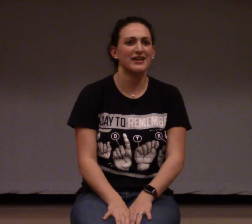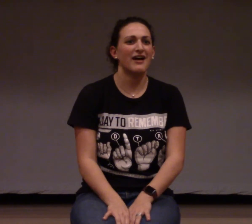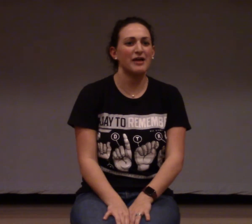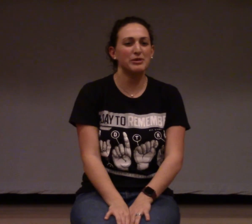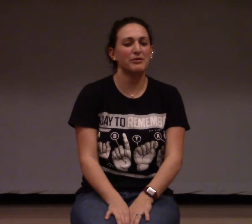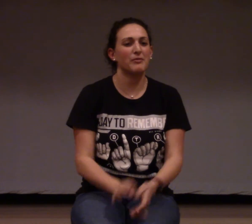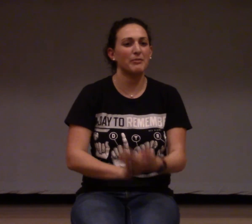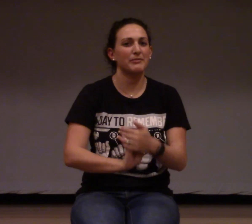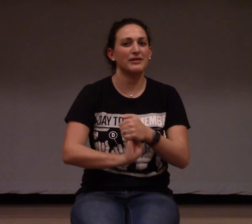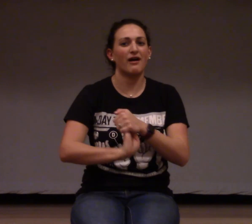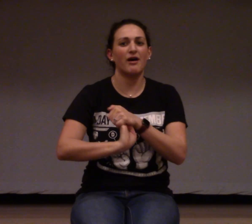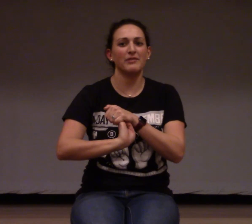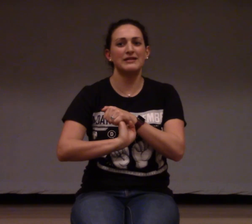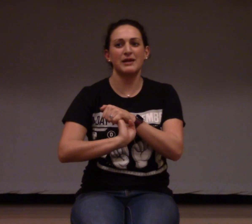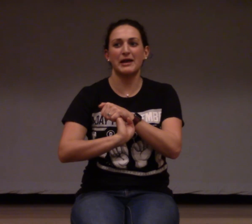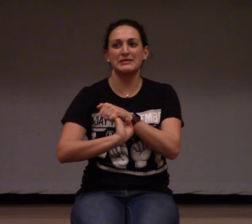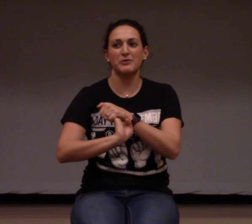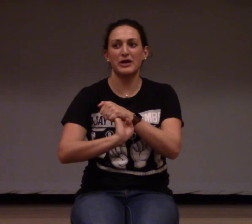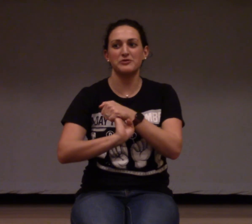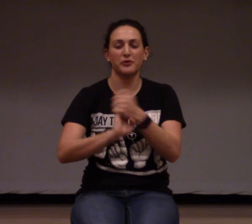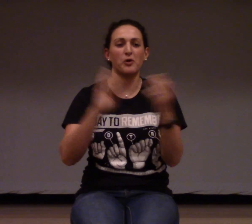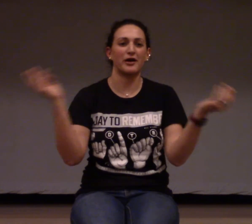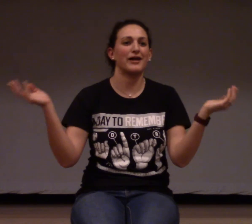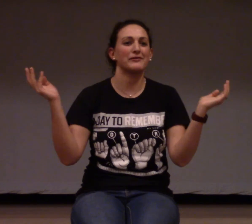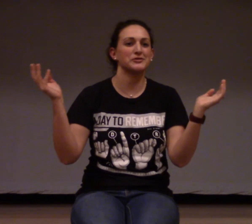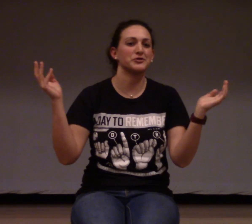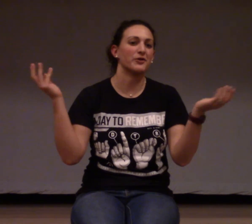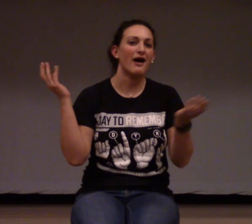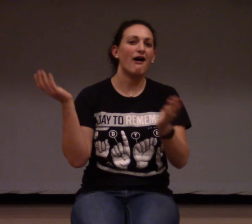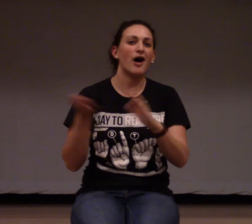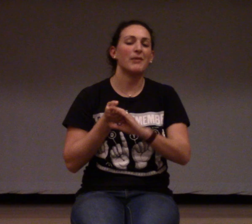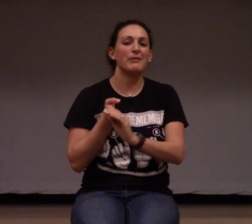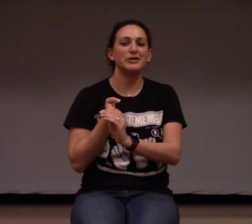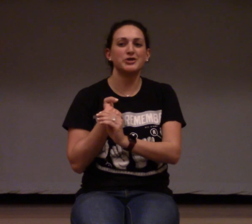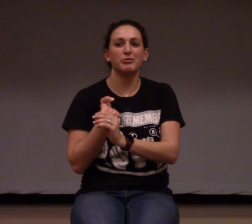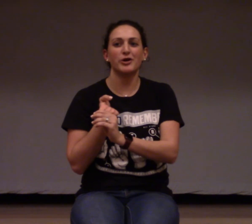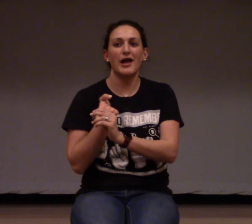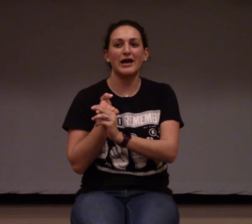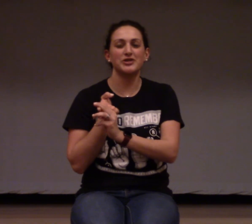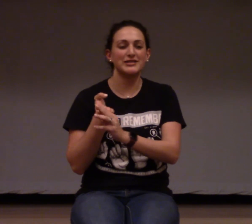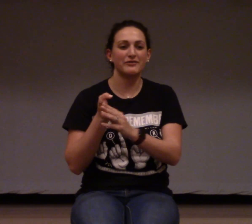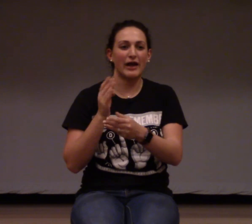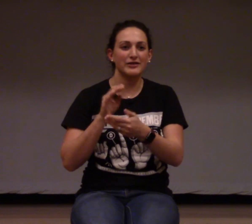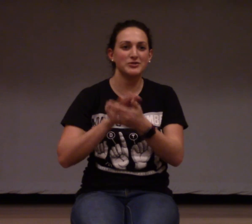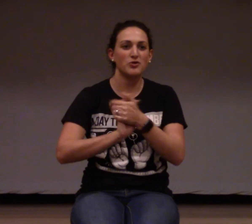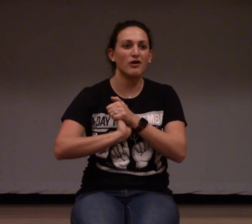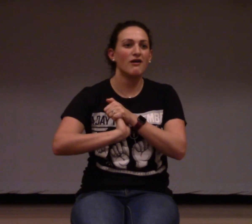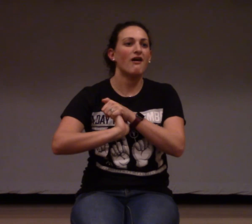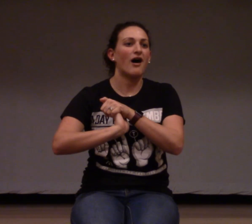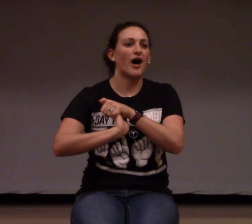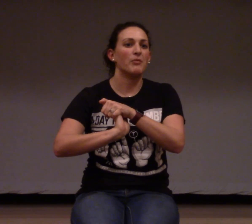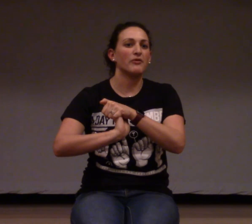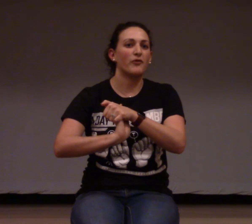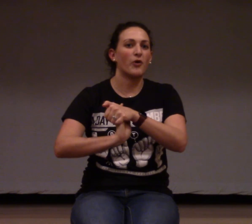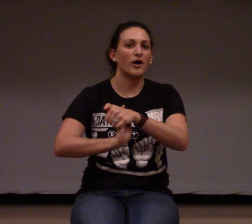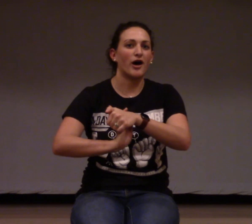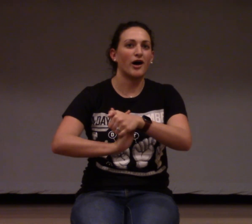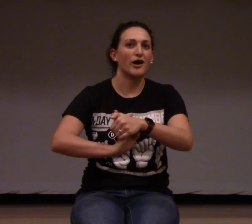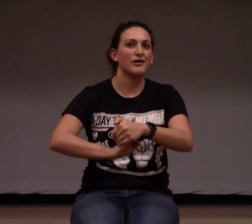I had people come up last time and ask me what I do for work. I never told you. I'm an interpreter at Genesee Valley School for